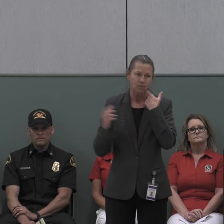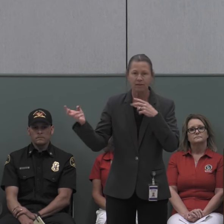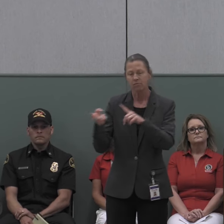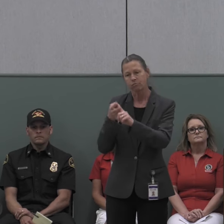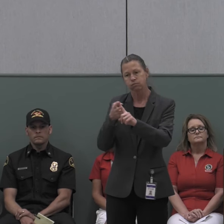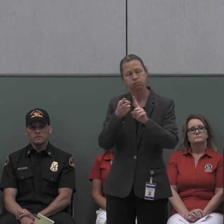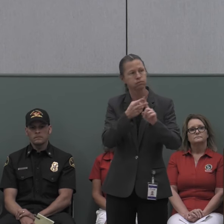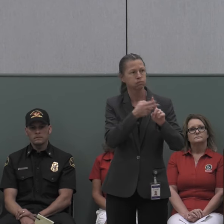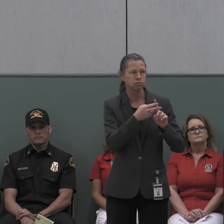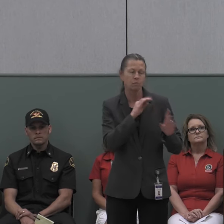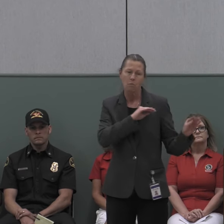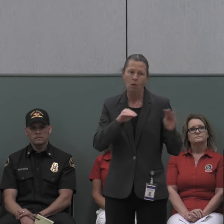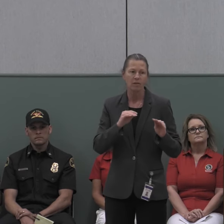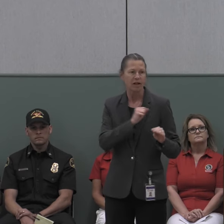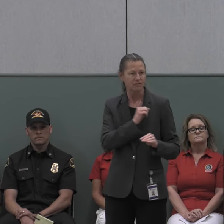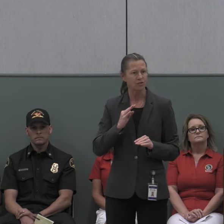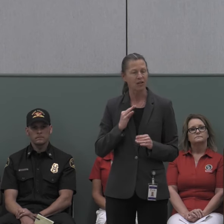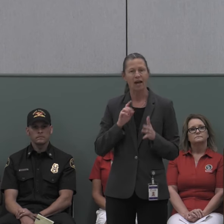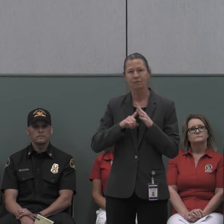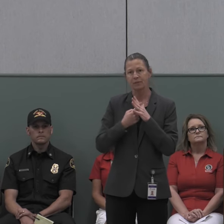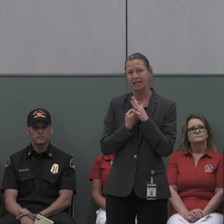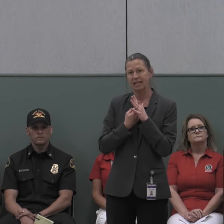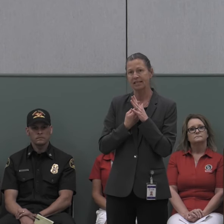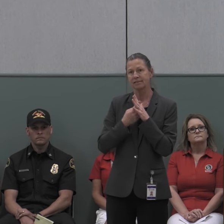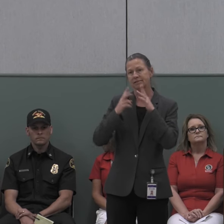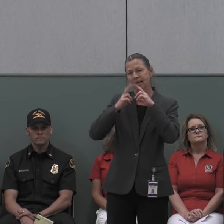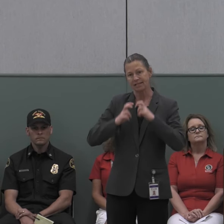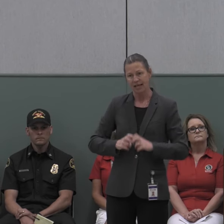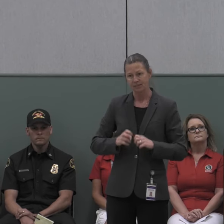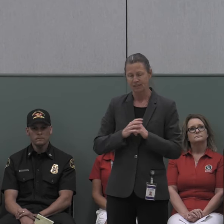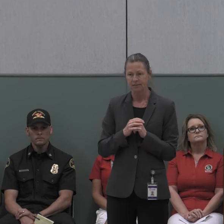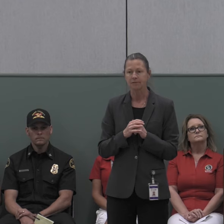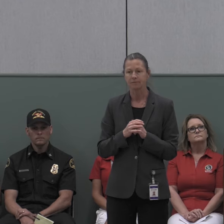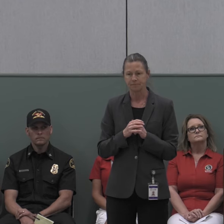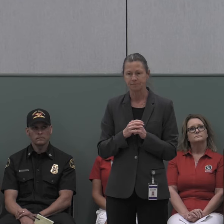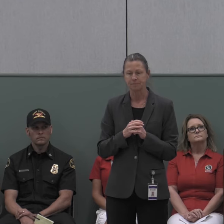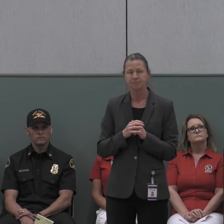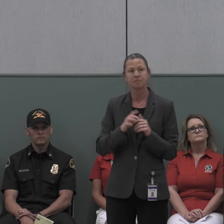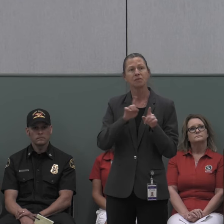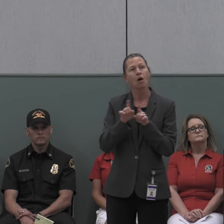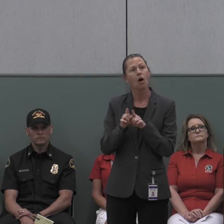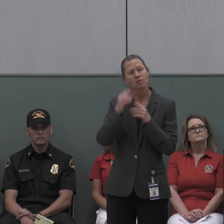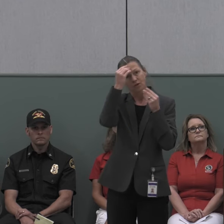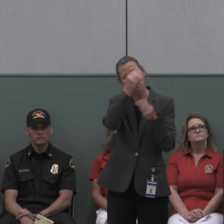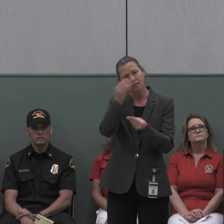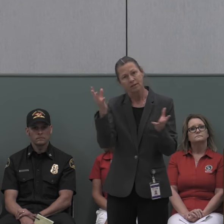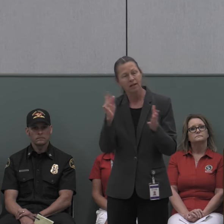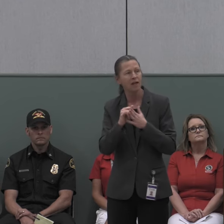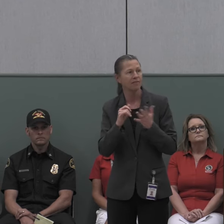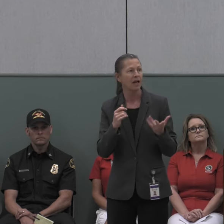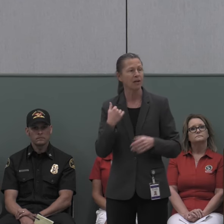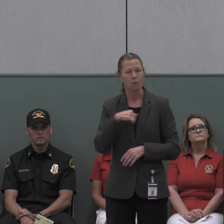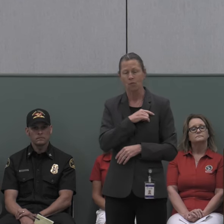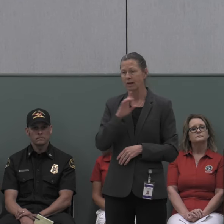assessments. I'd like to clarify that PG&E provides gas service to Ridgecrest, but we do not provide